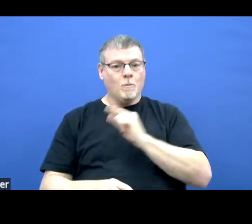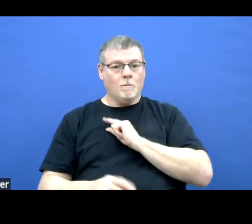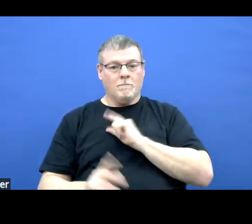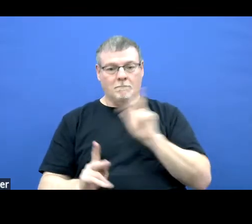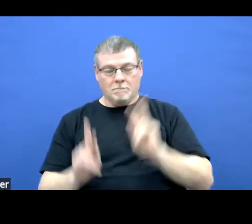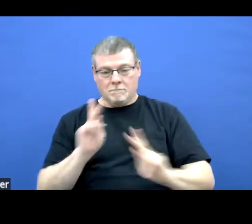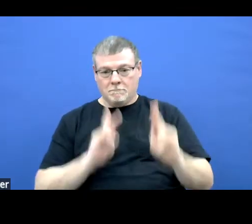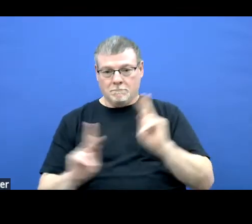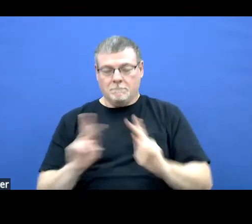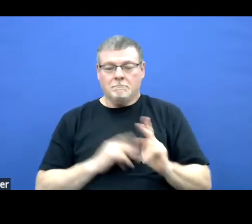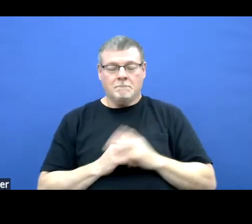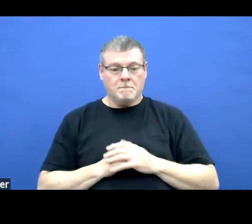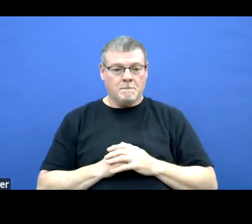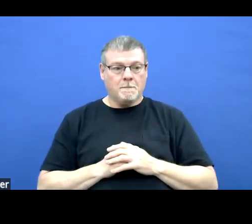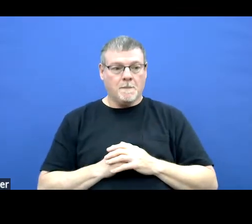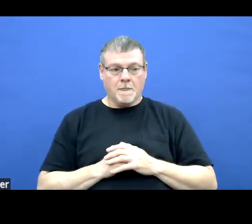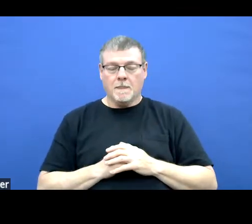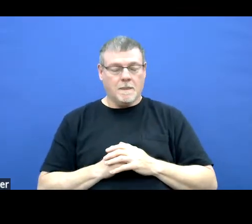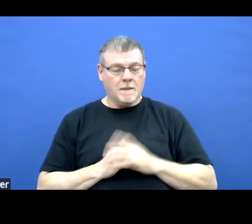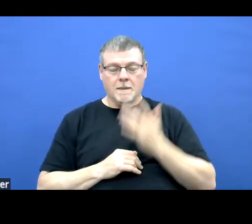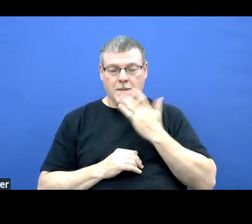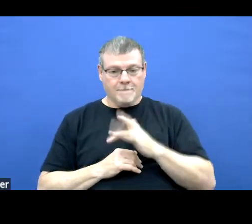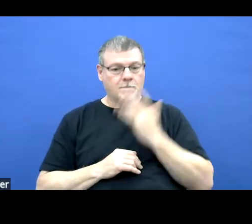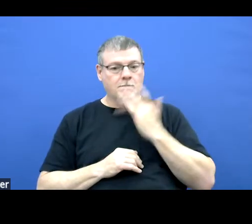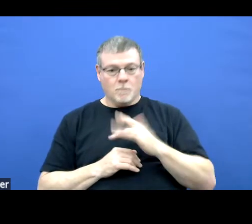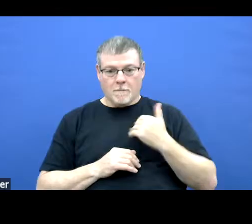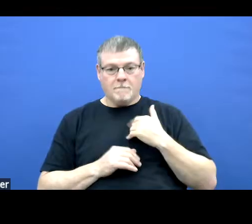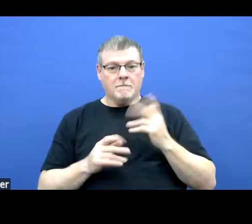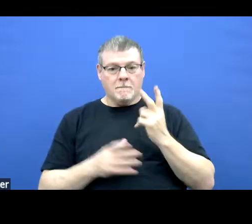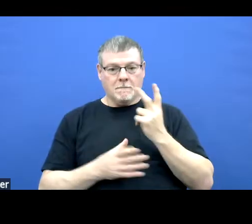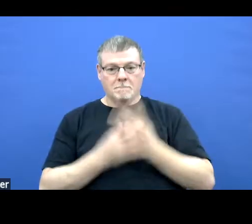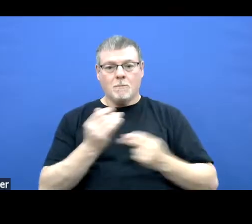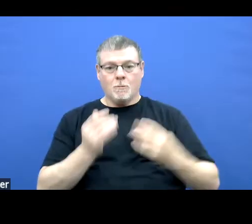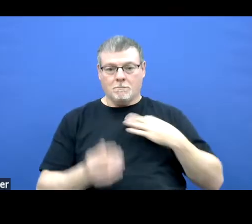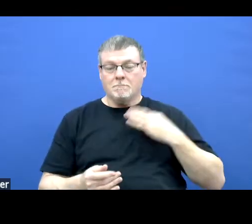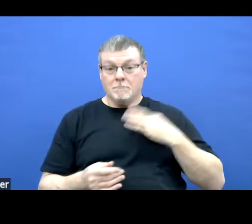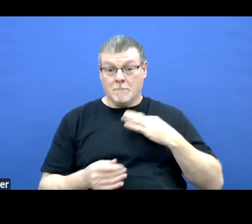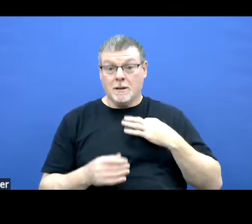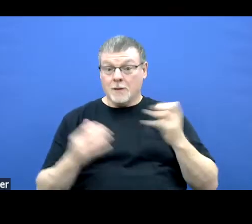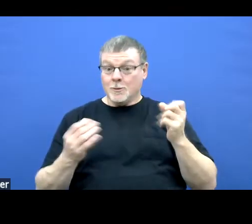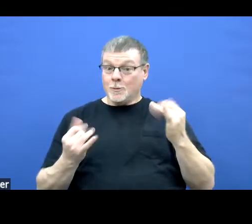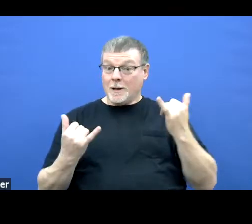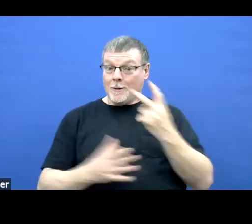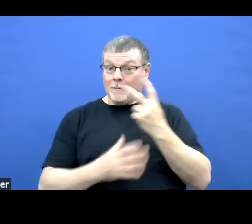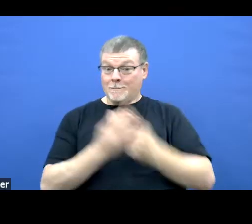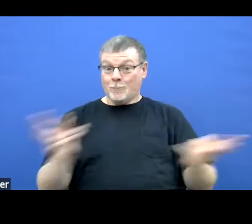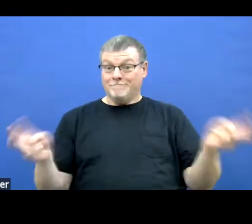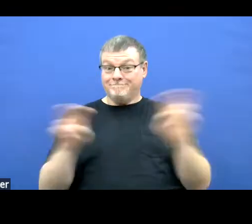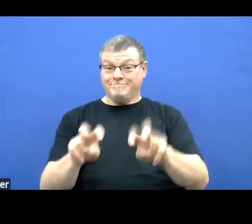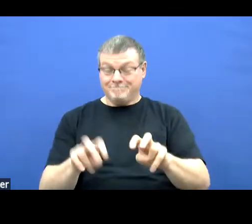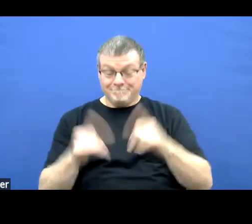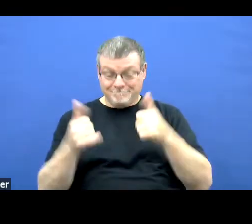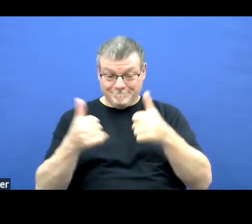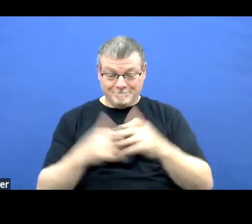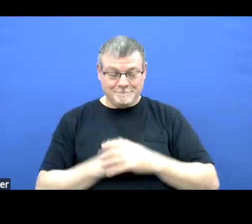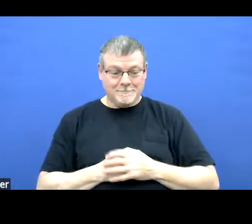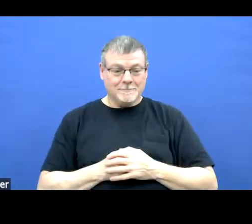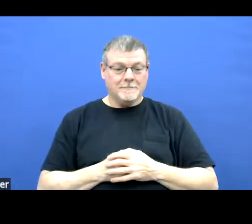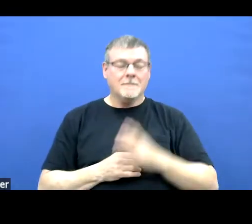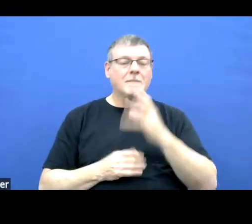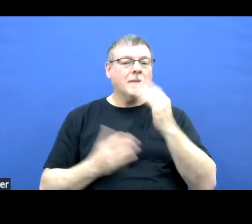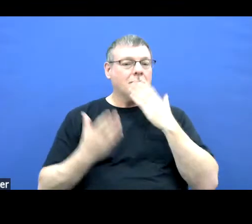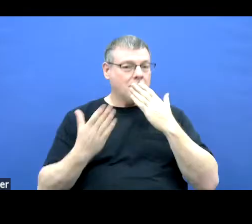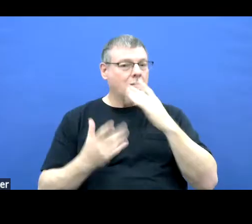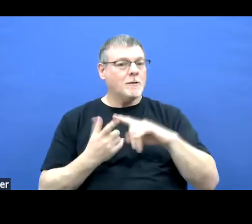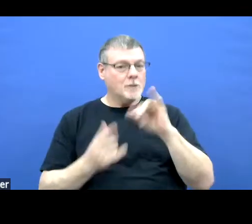candidates. Very fortunate to have them both apply, and so now they will both be on the board. I'd like to say thanks to